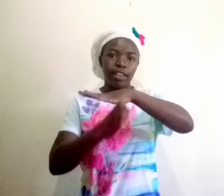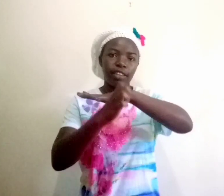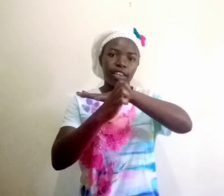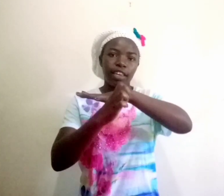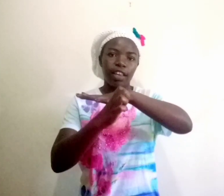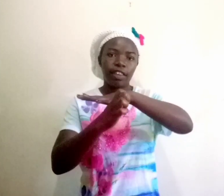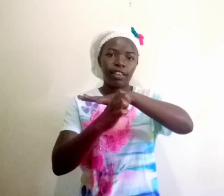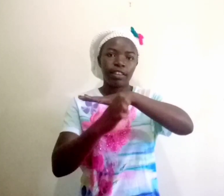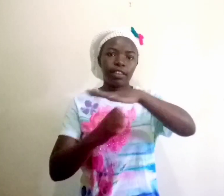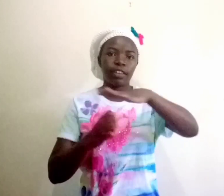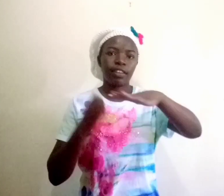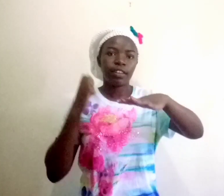Ezekiel.